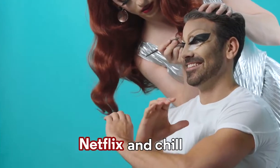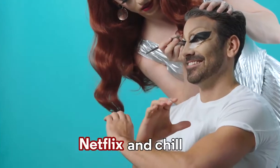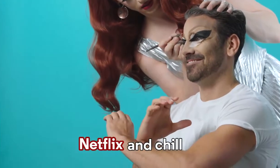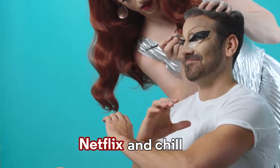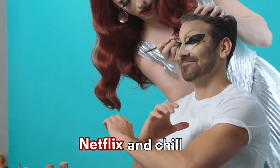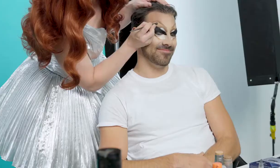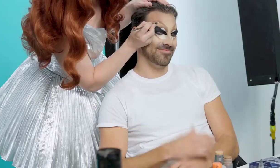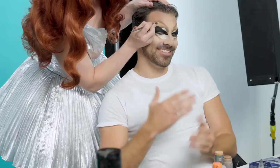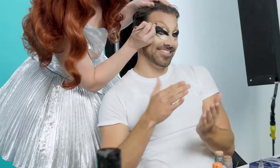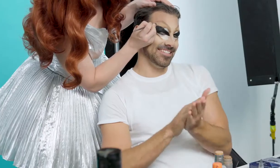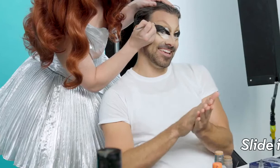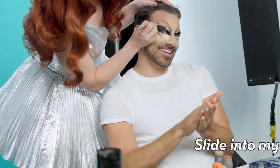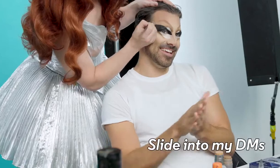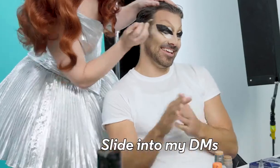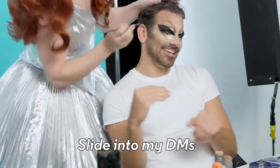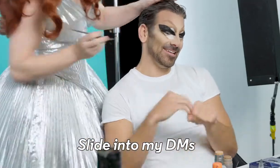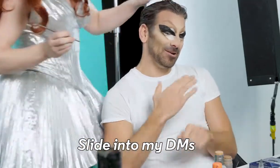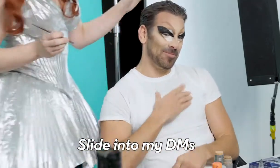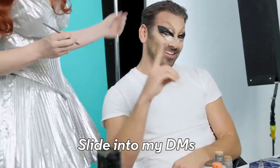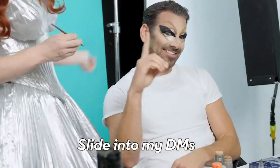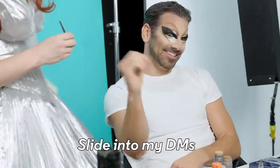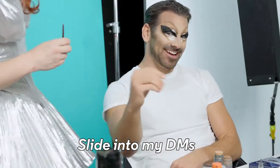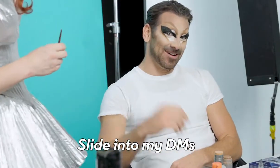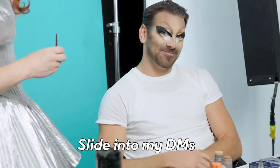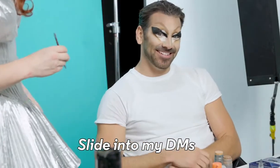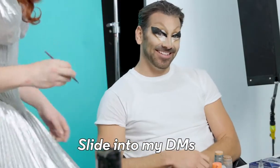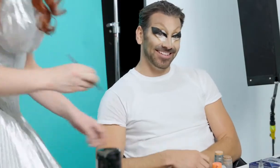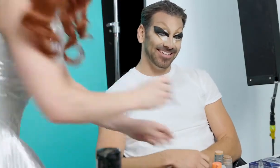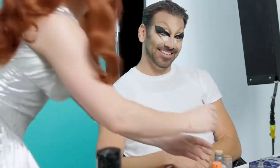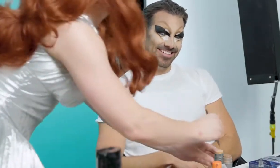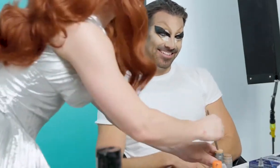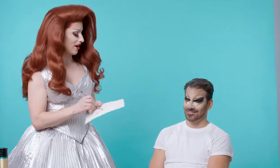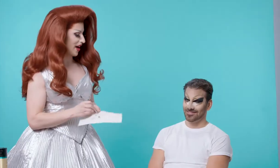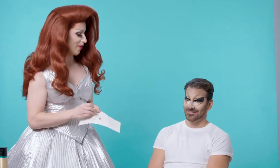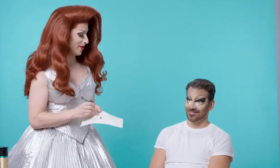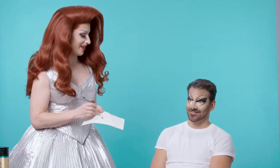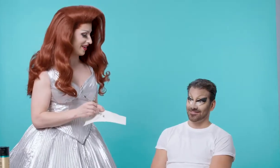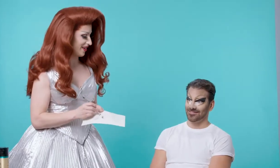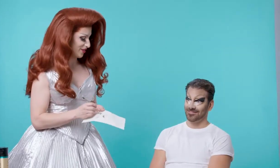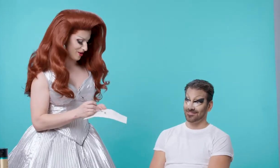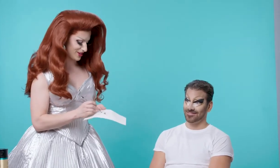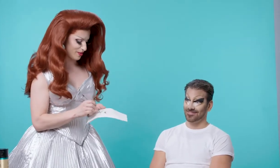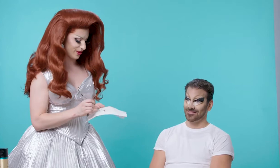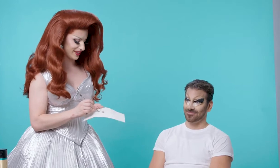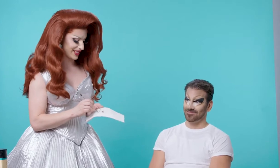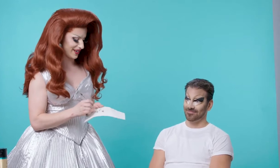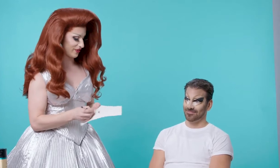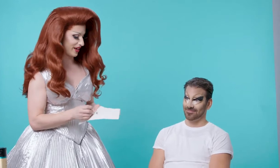Netflix and chill. Slide into my DMs. How about the most important dating